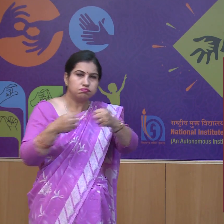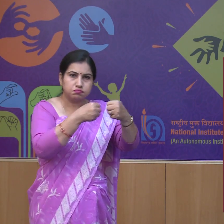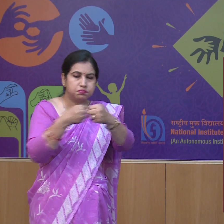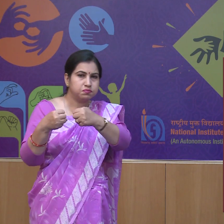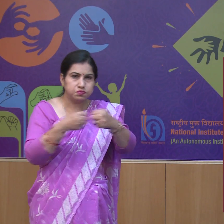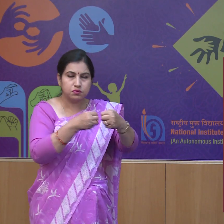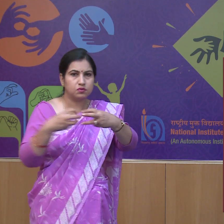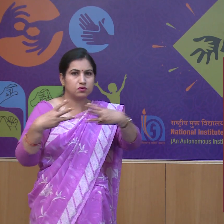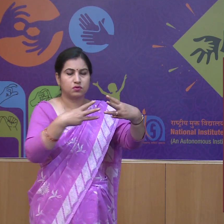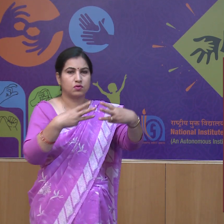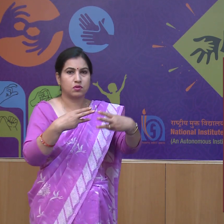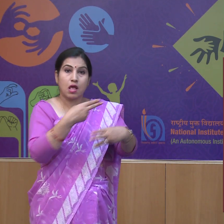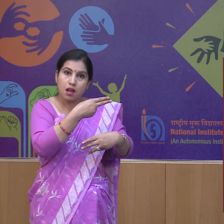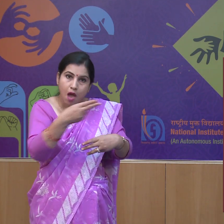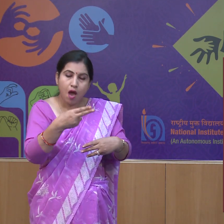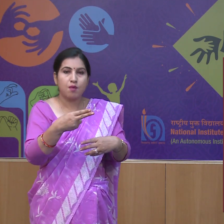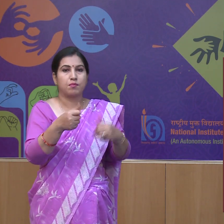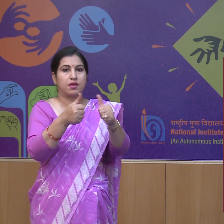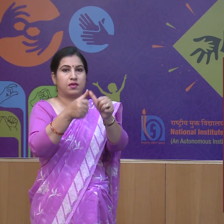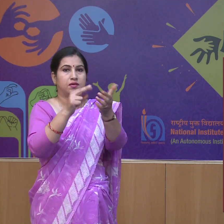as Anglo-Mysore Wars.